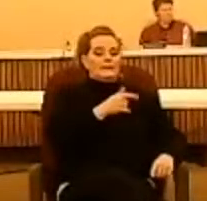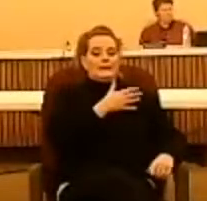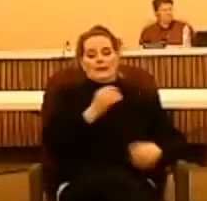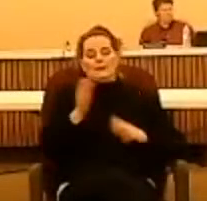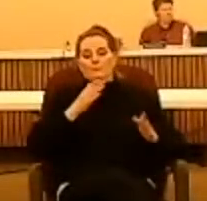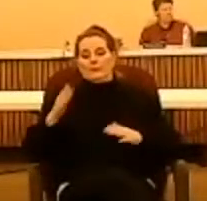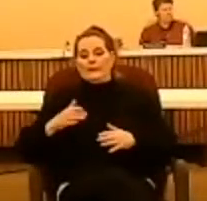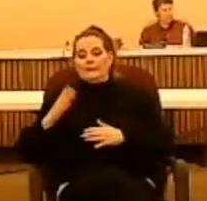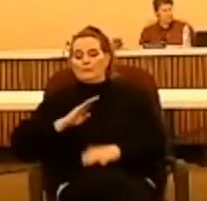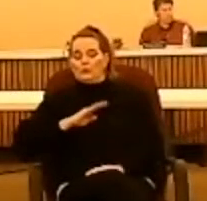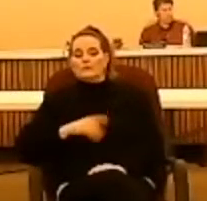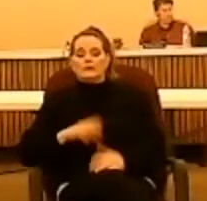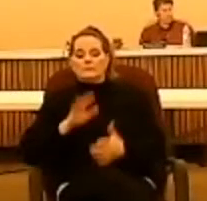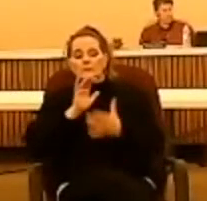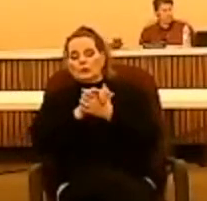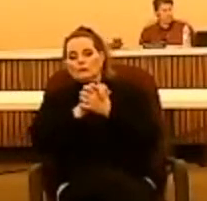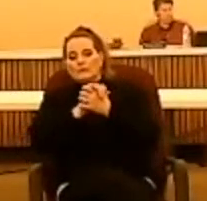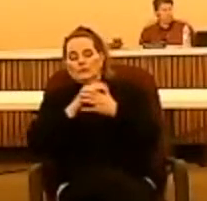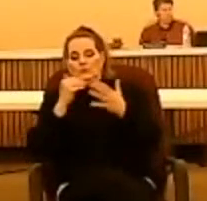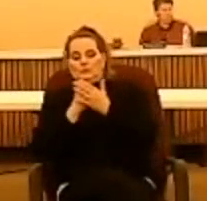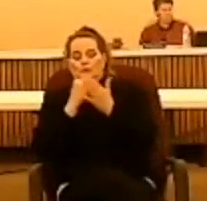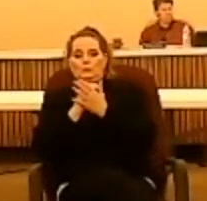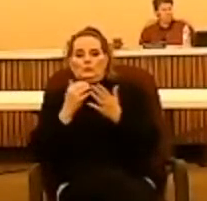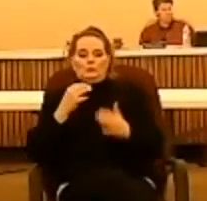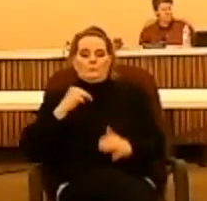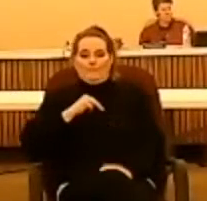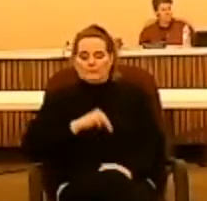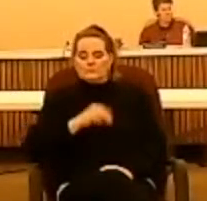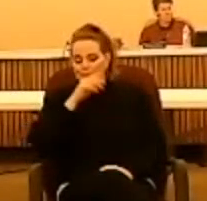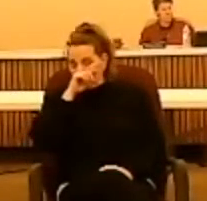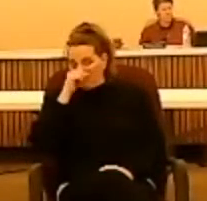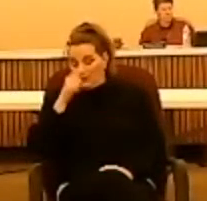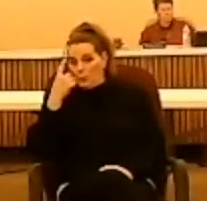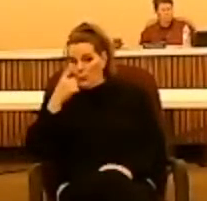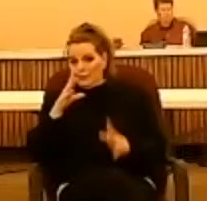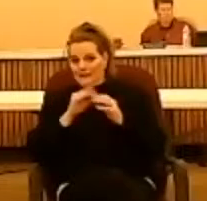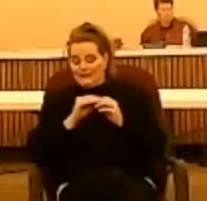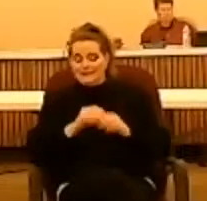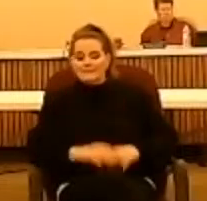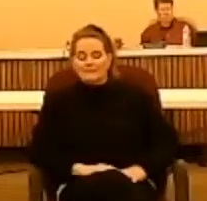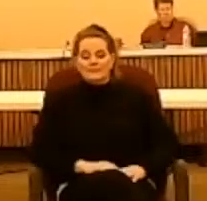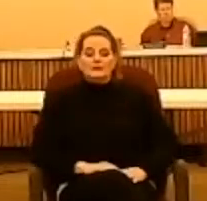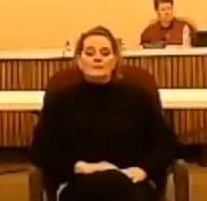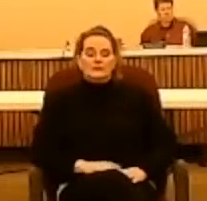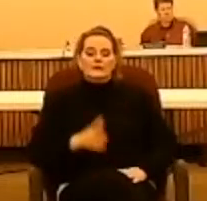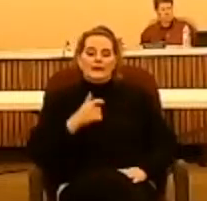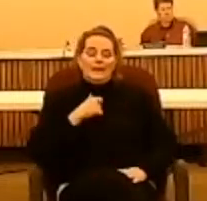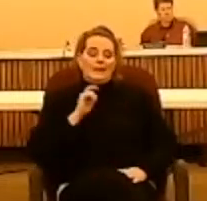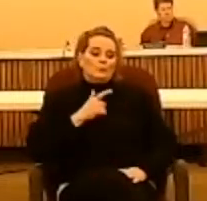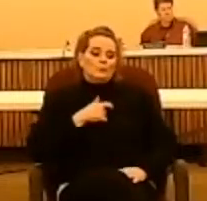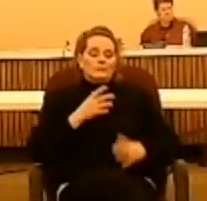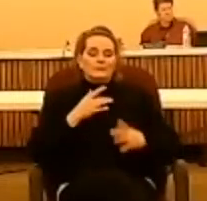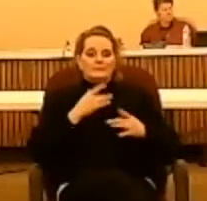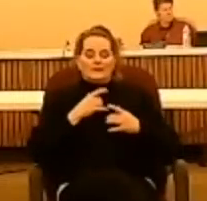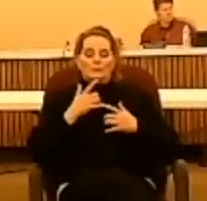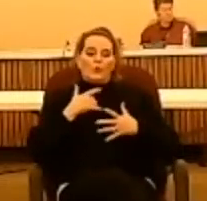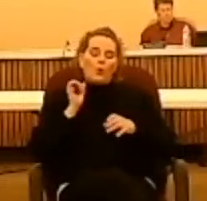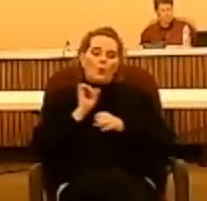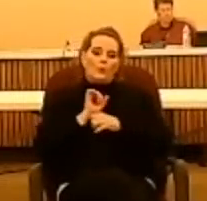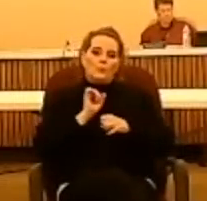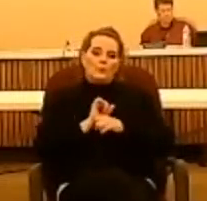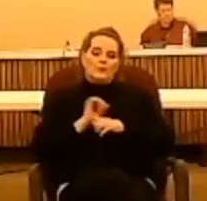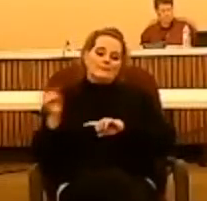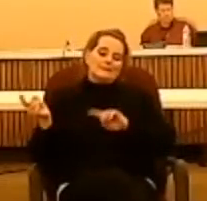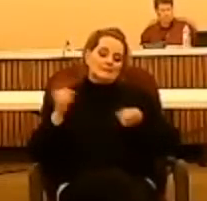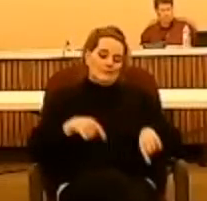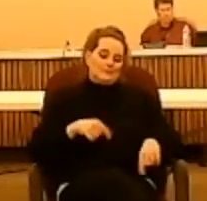new members for the one meeting we've had. And we look for more things to come with all the work we have coming to our town